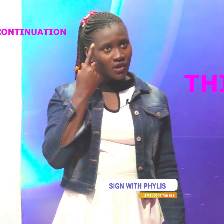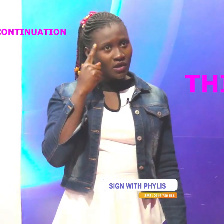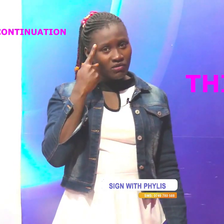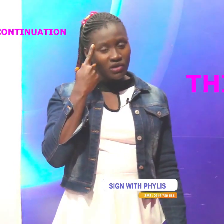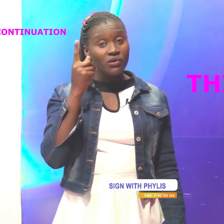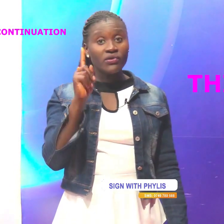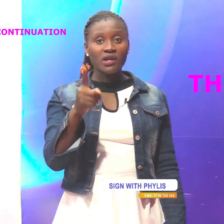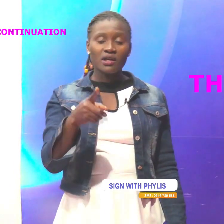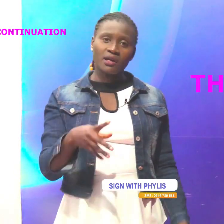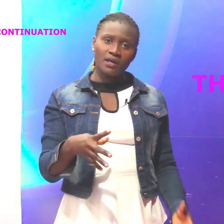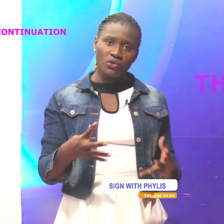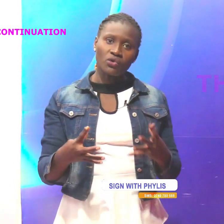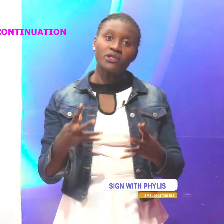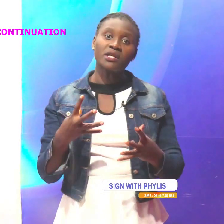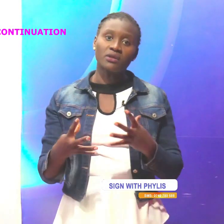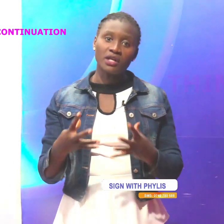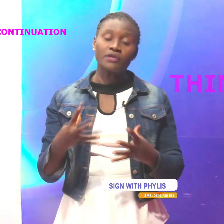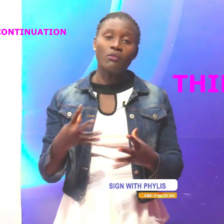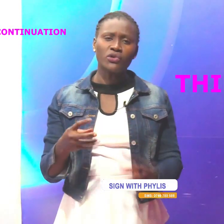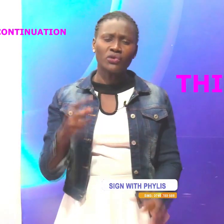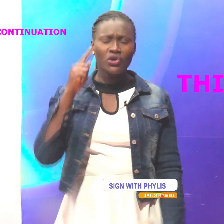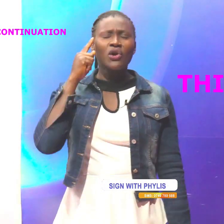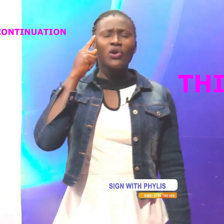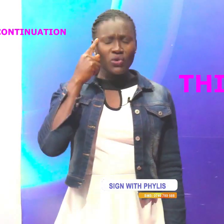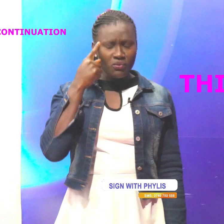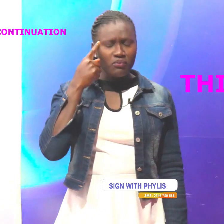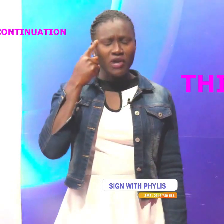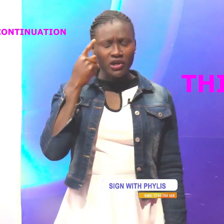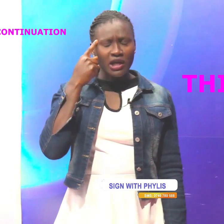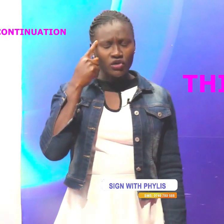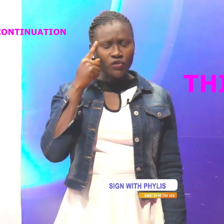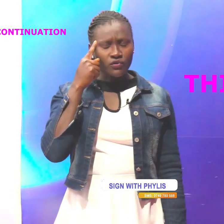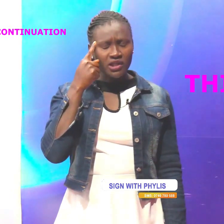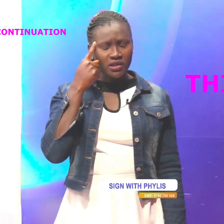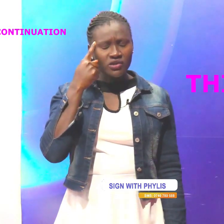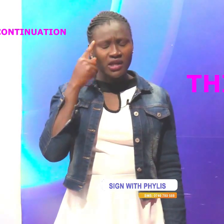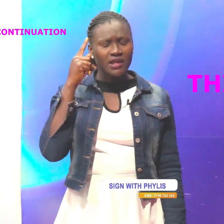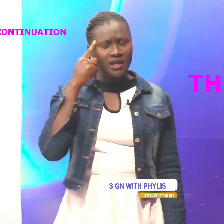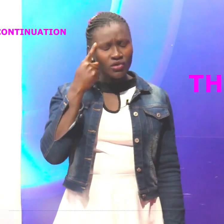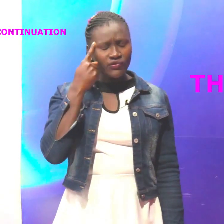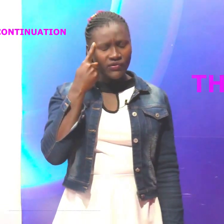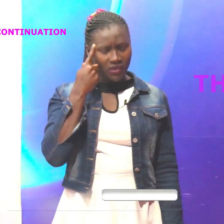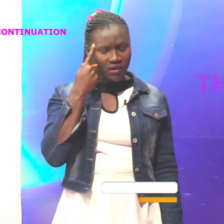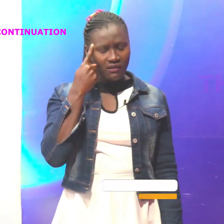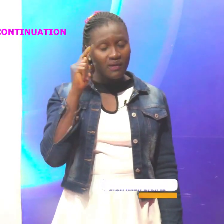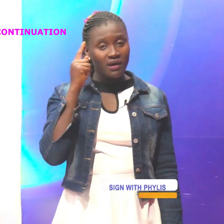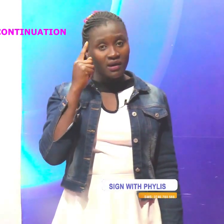you think, you concentrate more. So you make a lot of concentration and then you think.